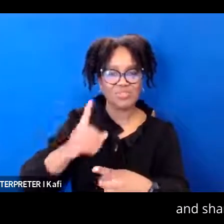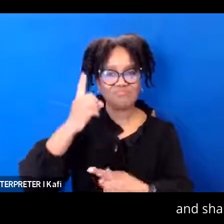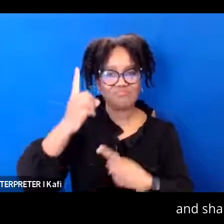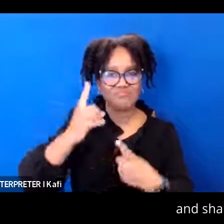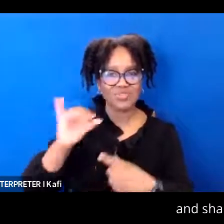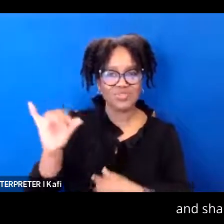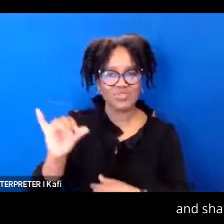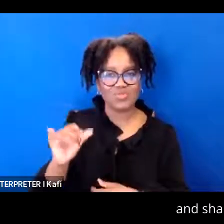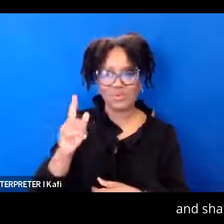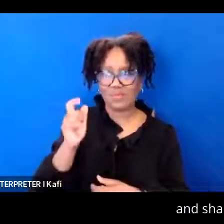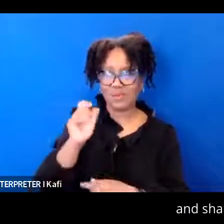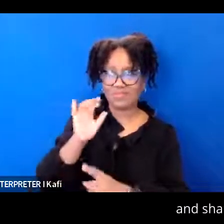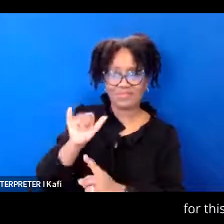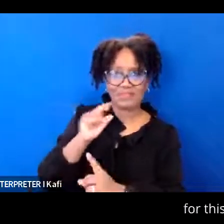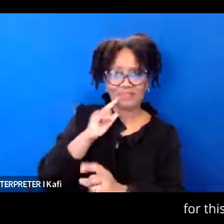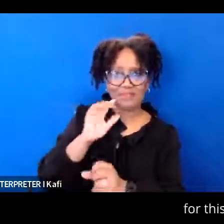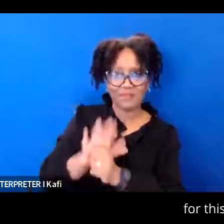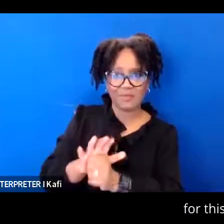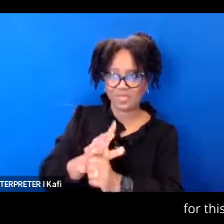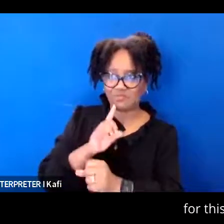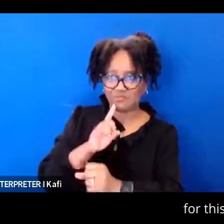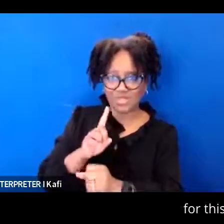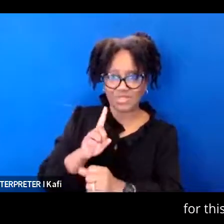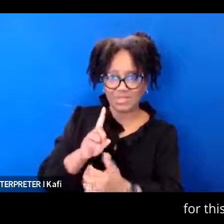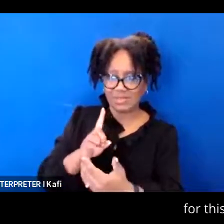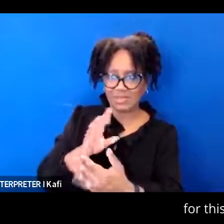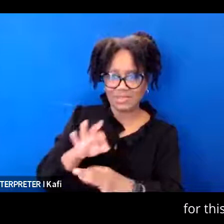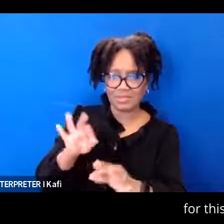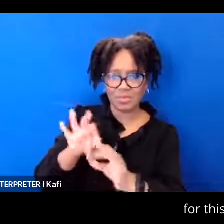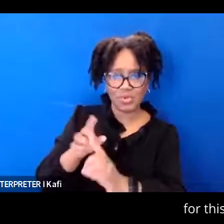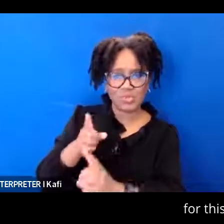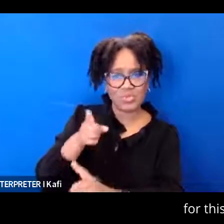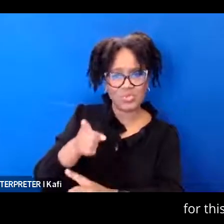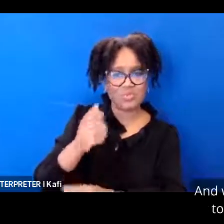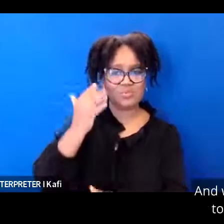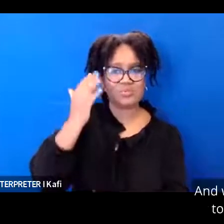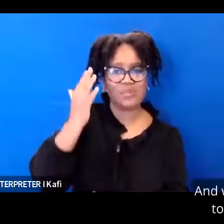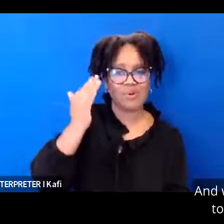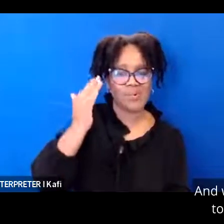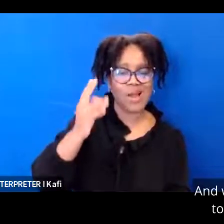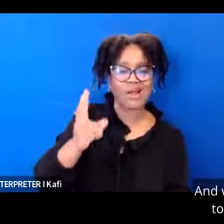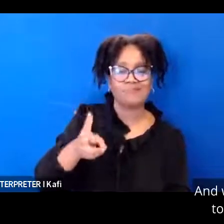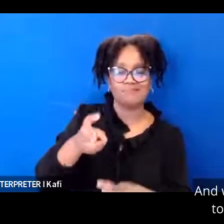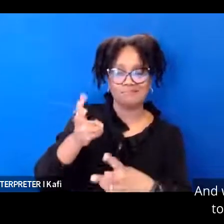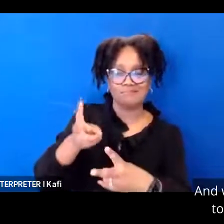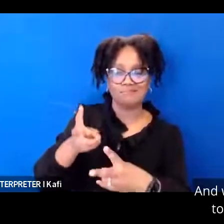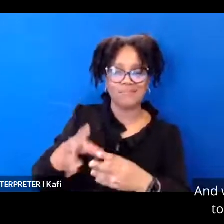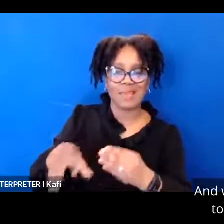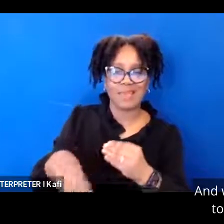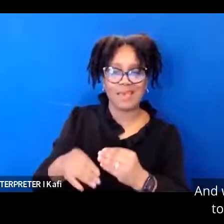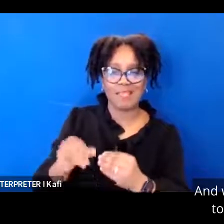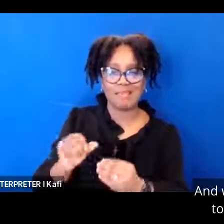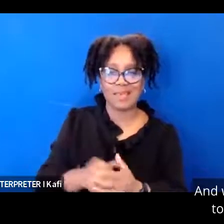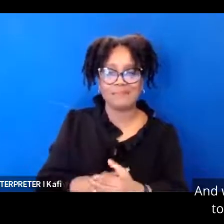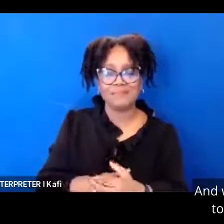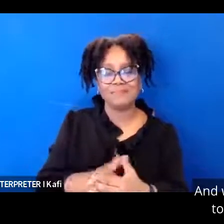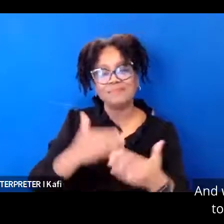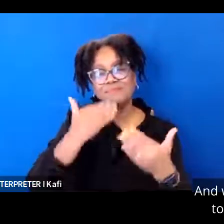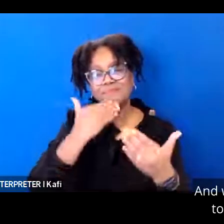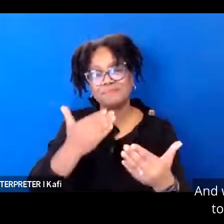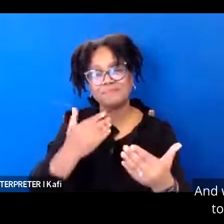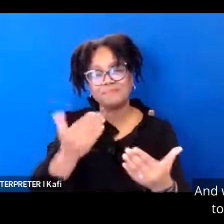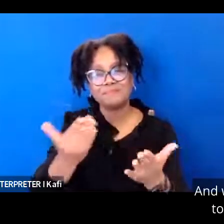and sharing community with us today for this incredible historic moment and we hope that we were able to spread